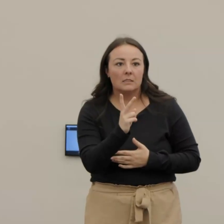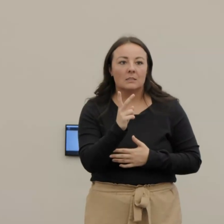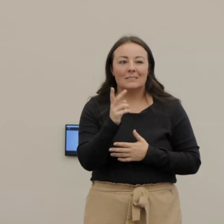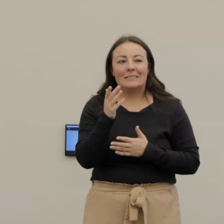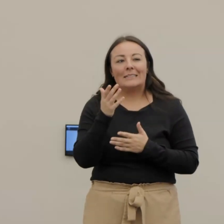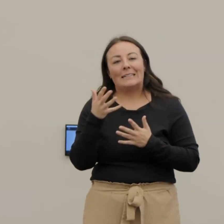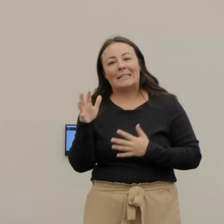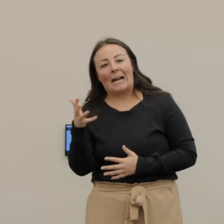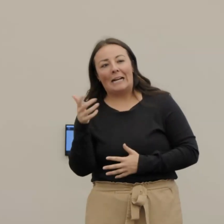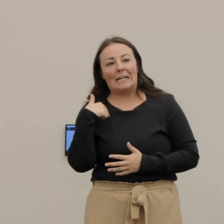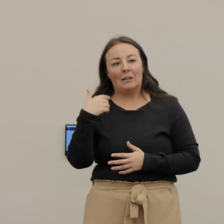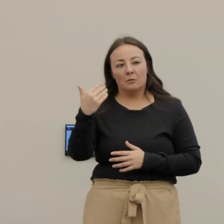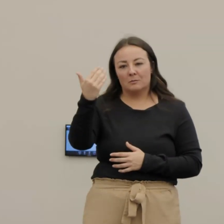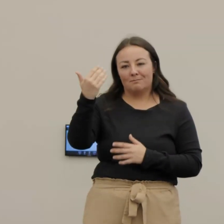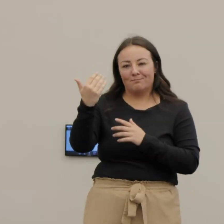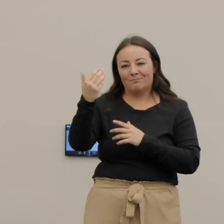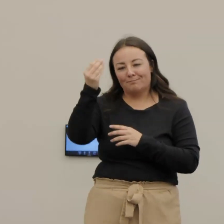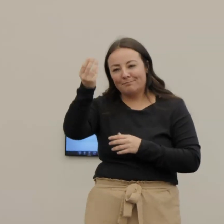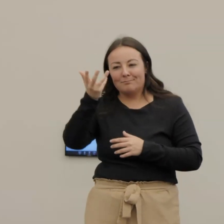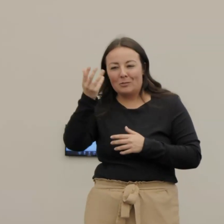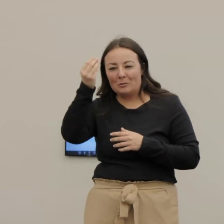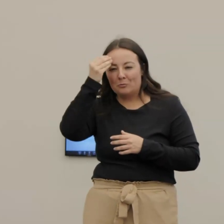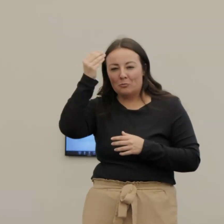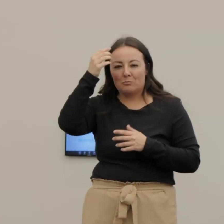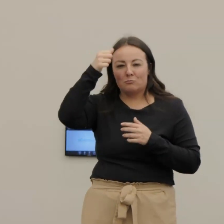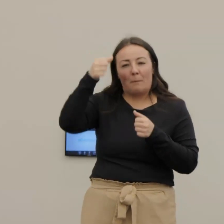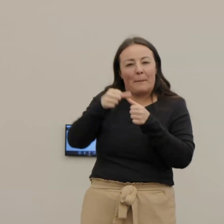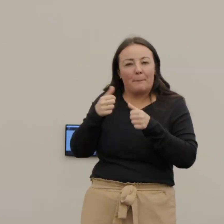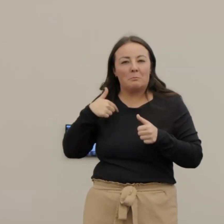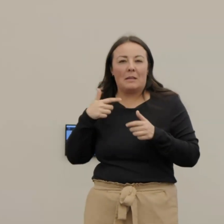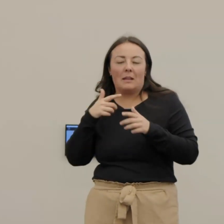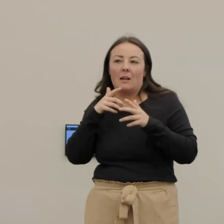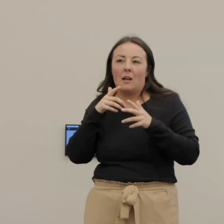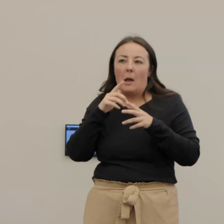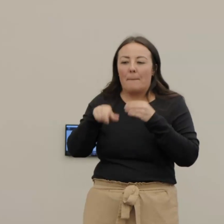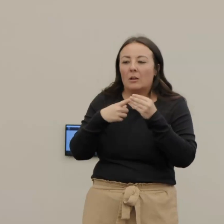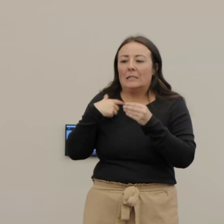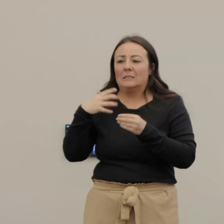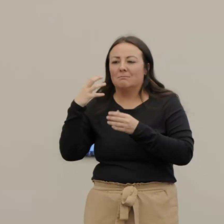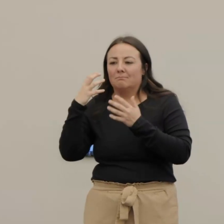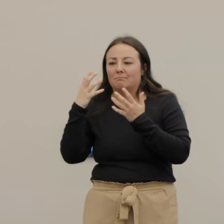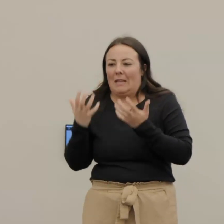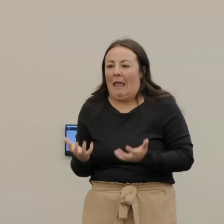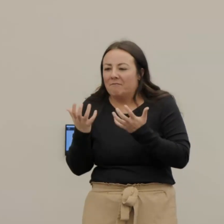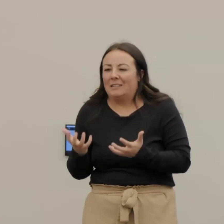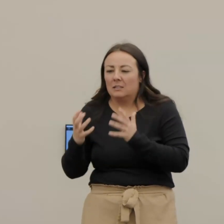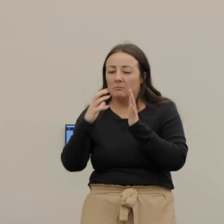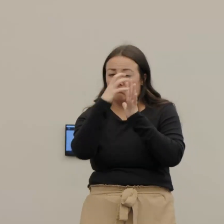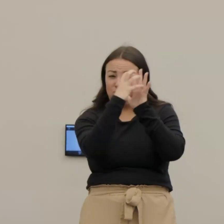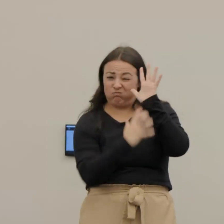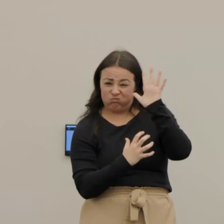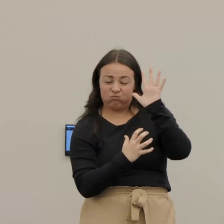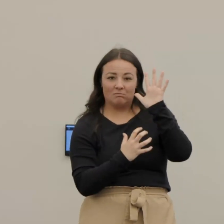me of that dense screen that was shown earlier. It makes me sleepy. I don't want to read